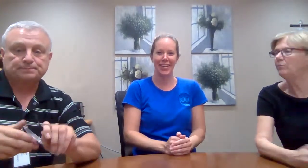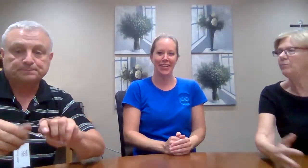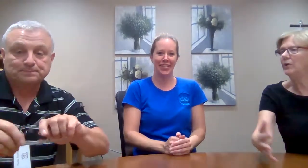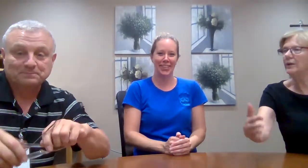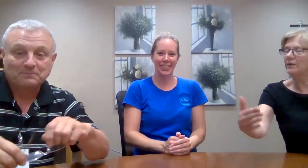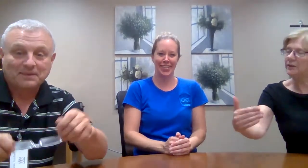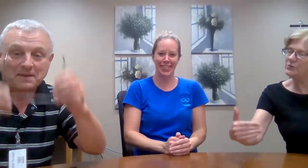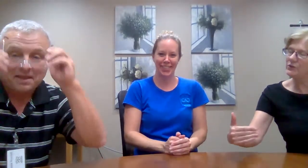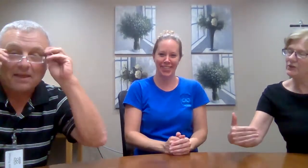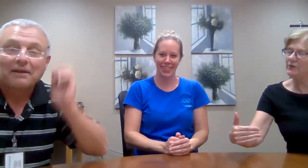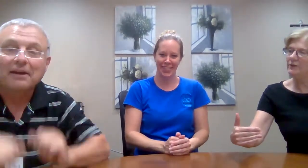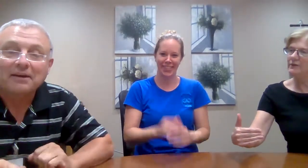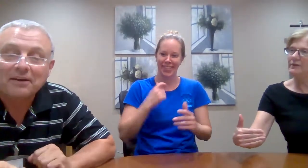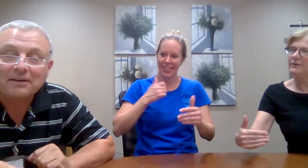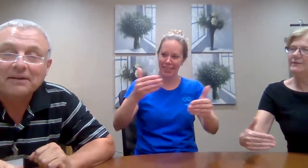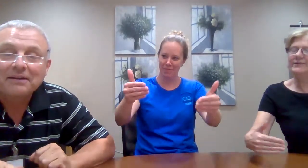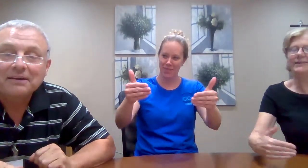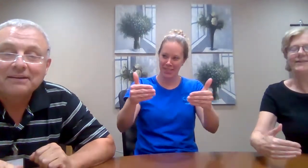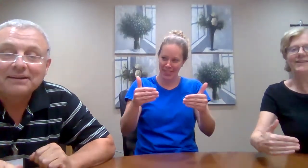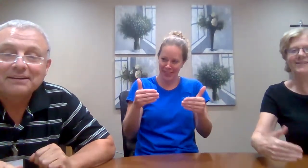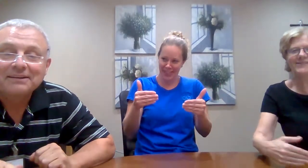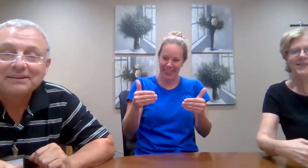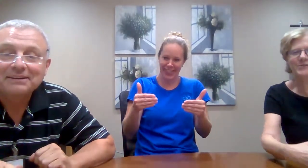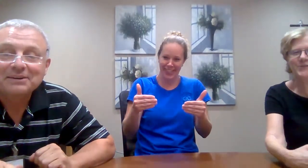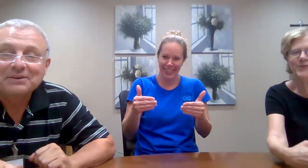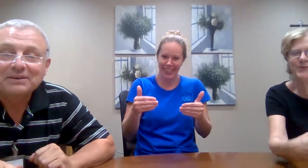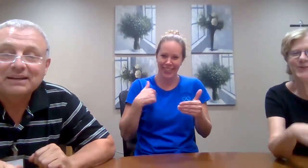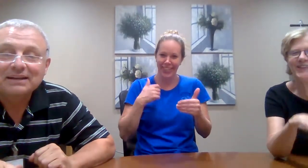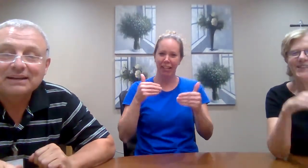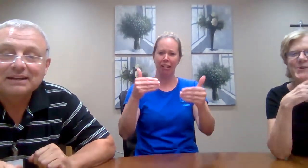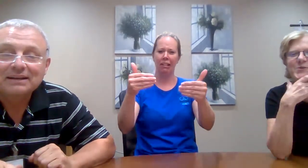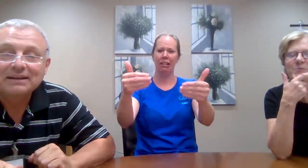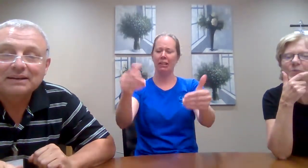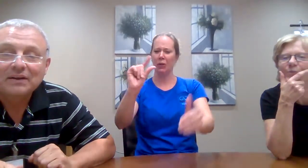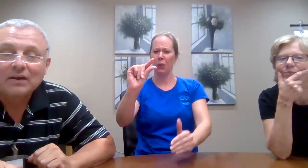Can you bring it closer? hang on.